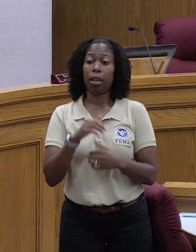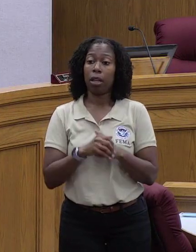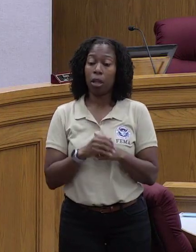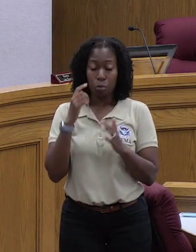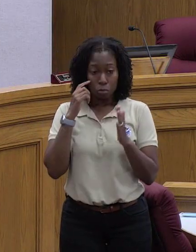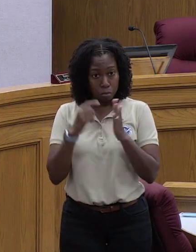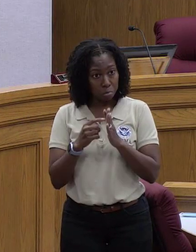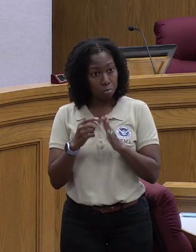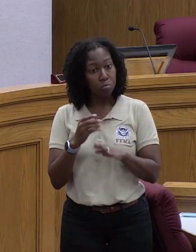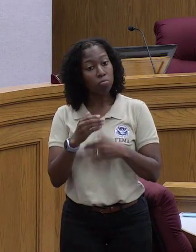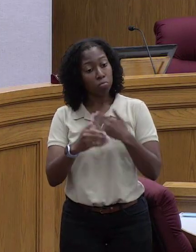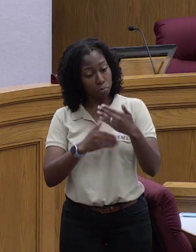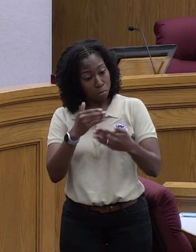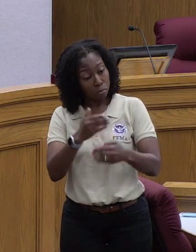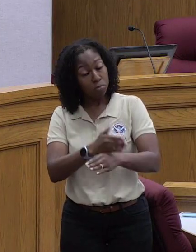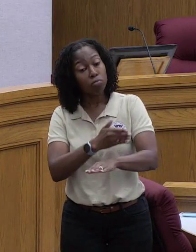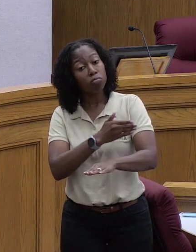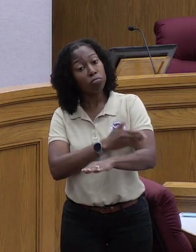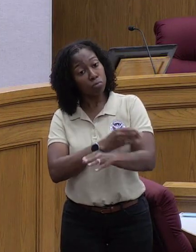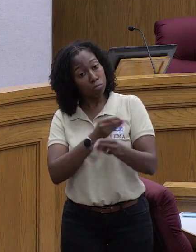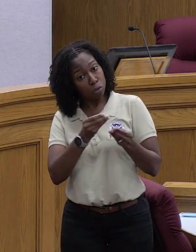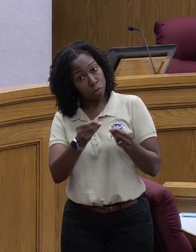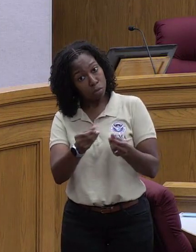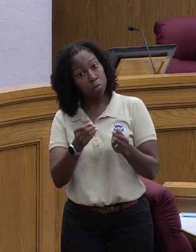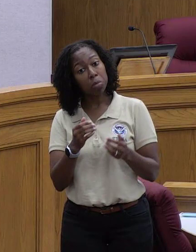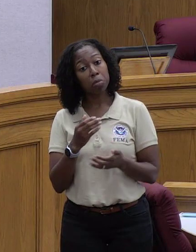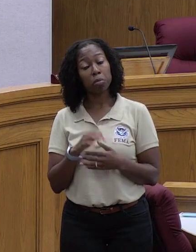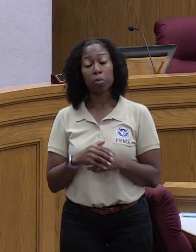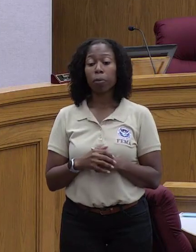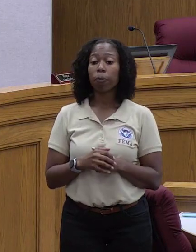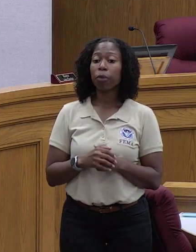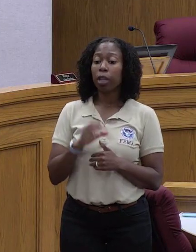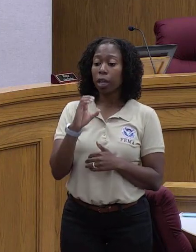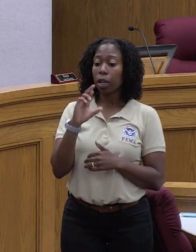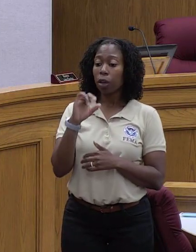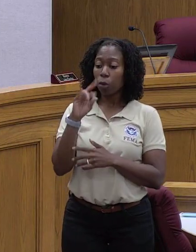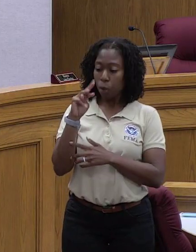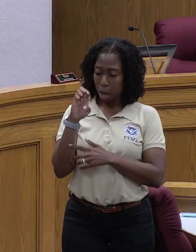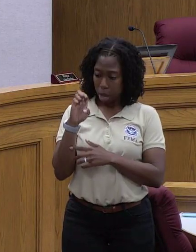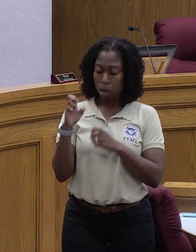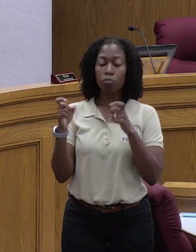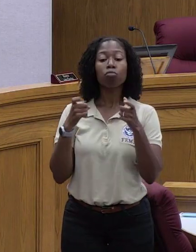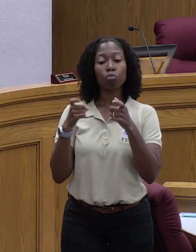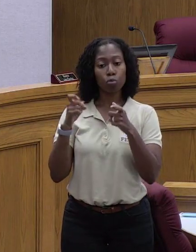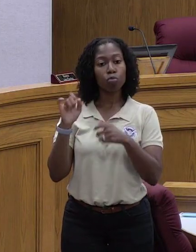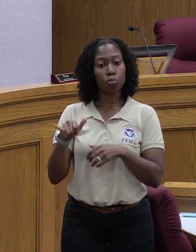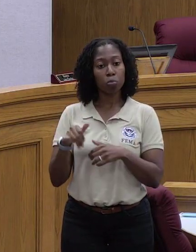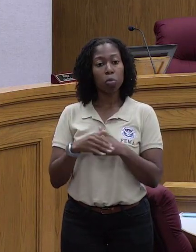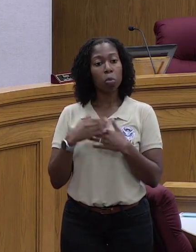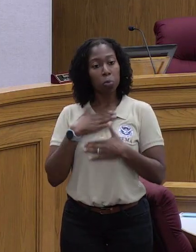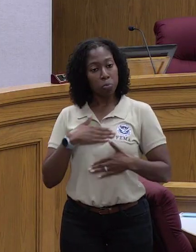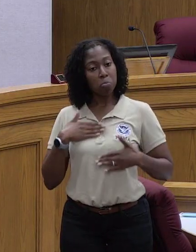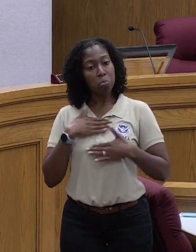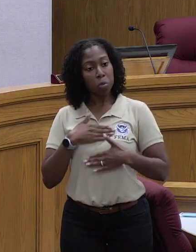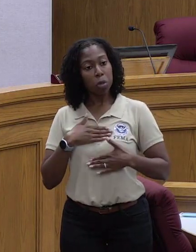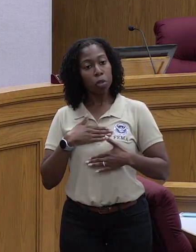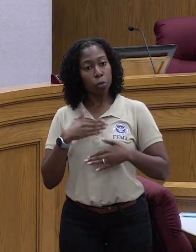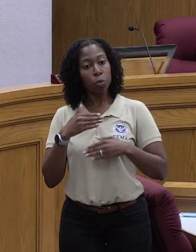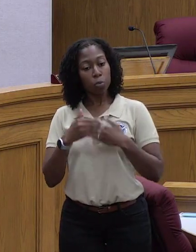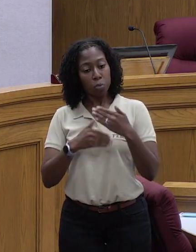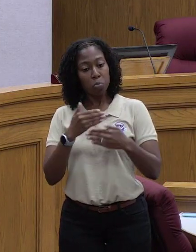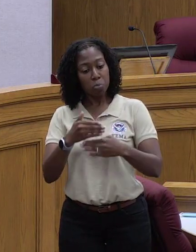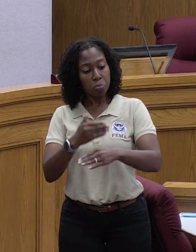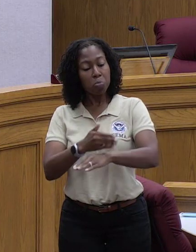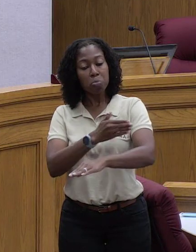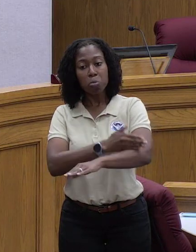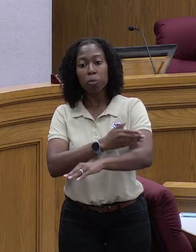very nicely, and we feel like crime is very much under control. So we're very pleased with that, and everybody's still working very hard. And I